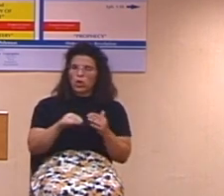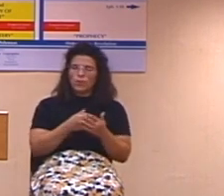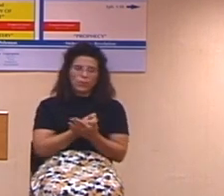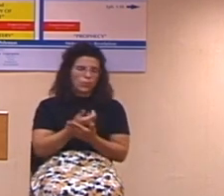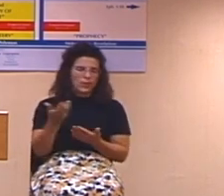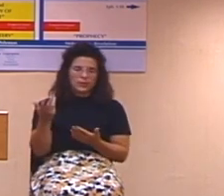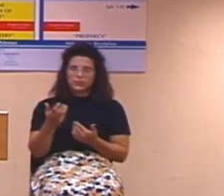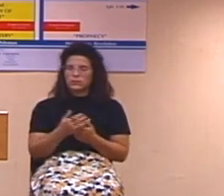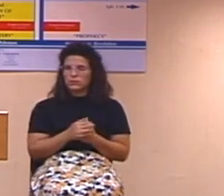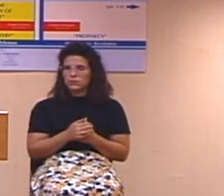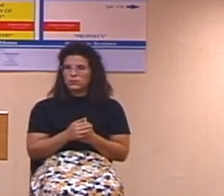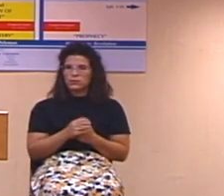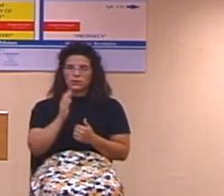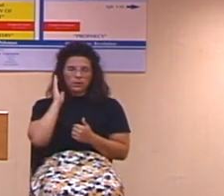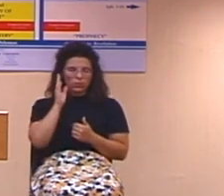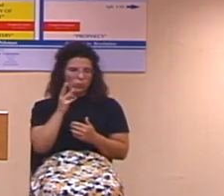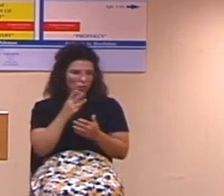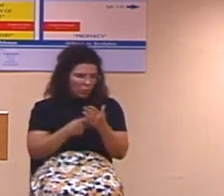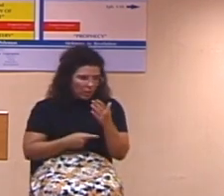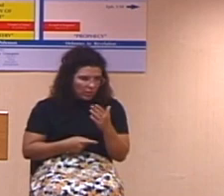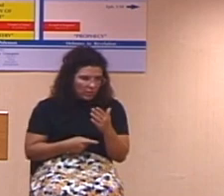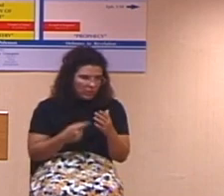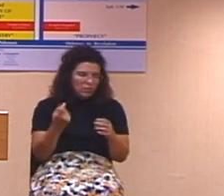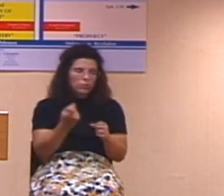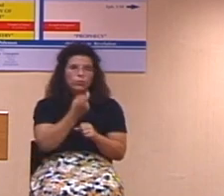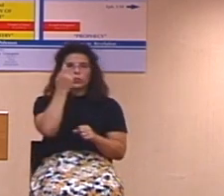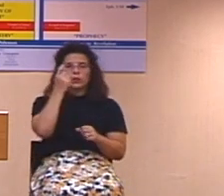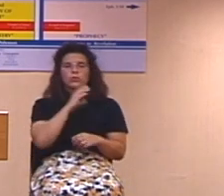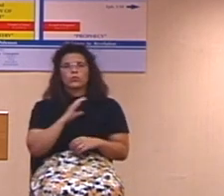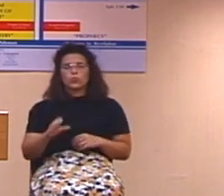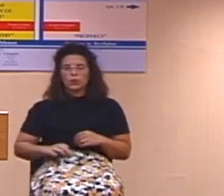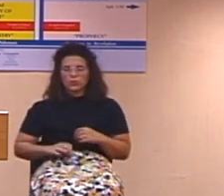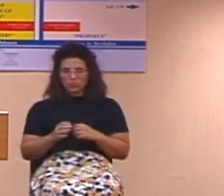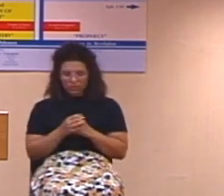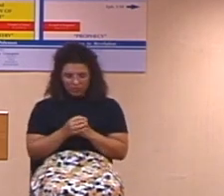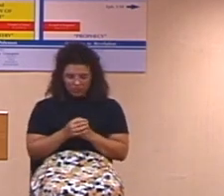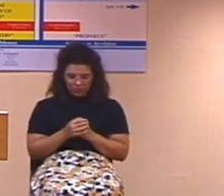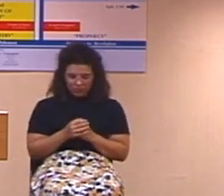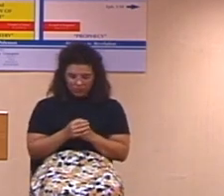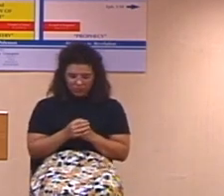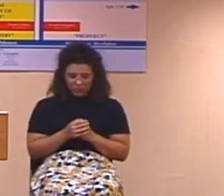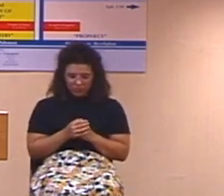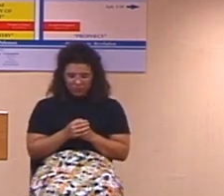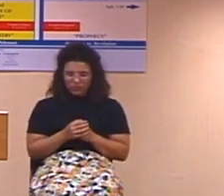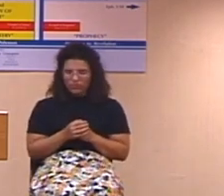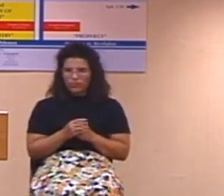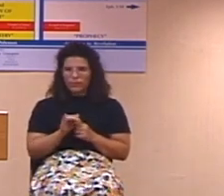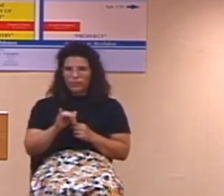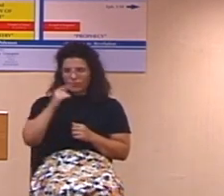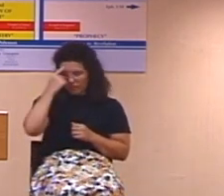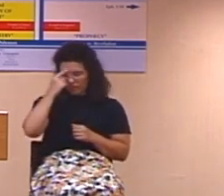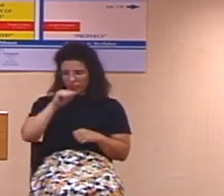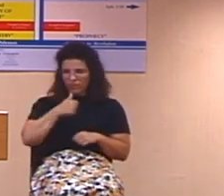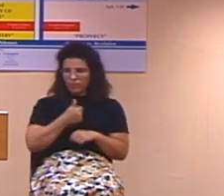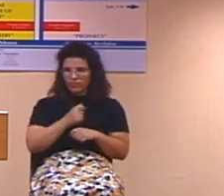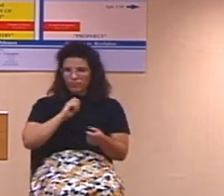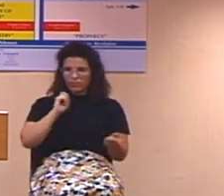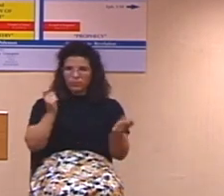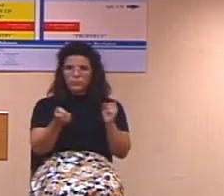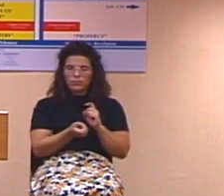waste. That he may what? Win Christ. That's a mindset